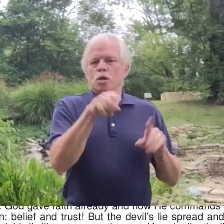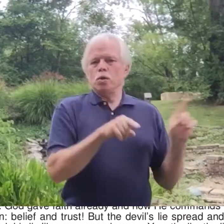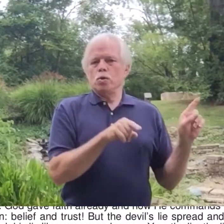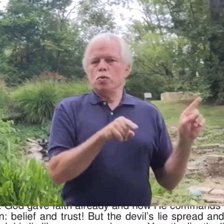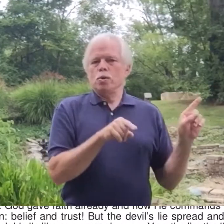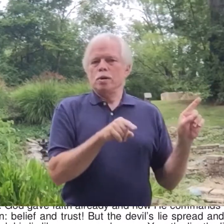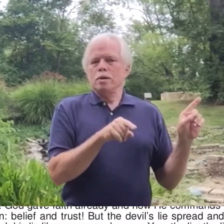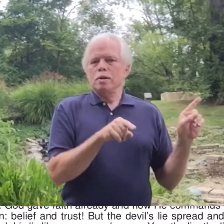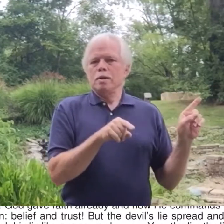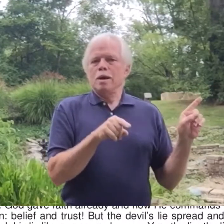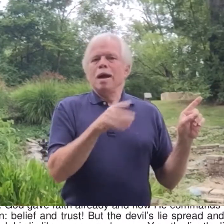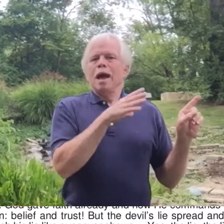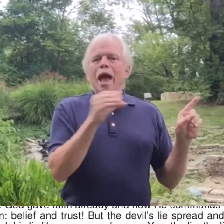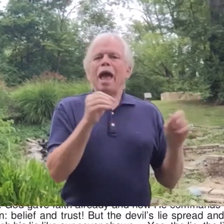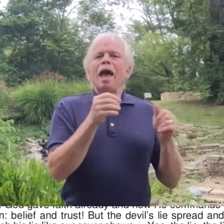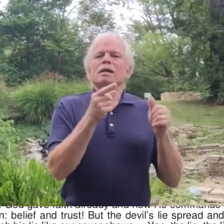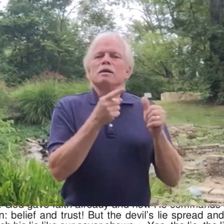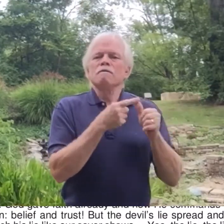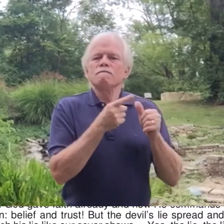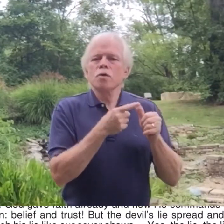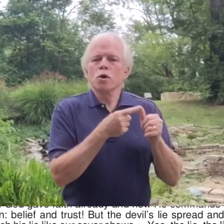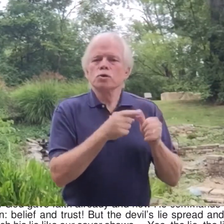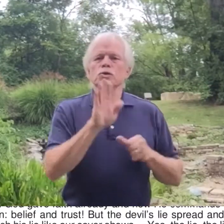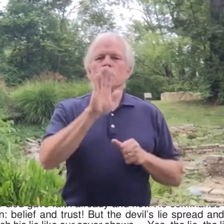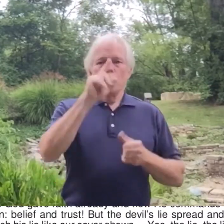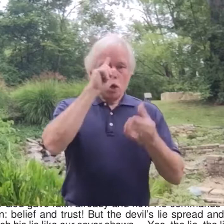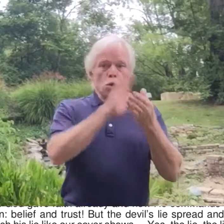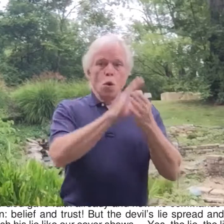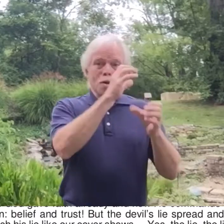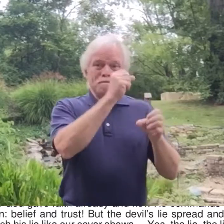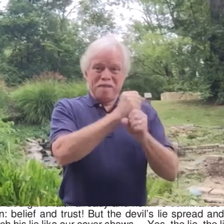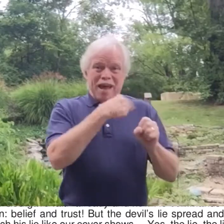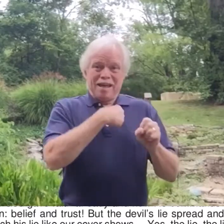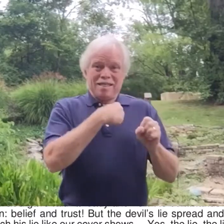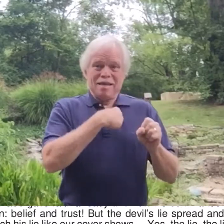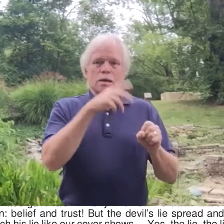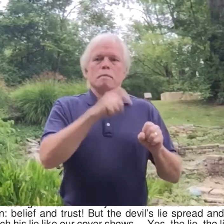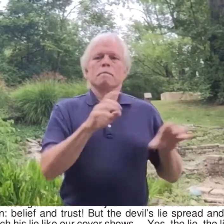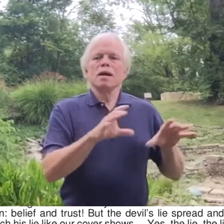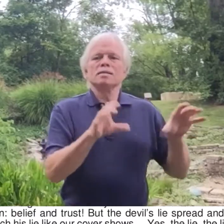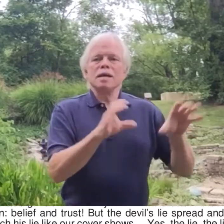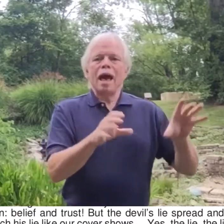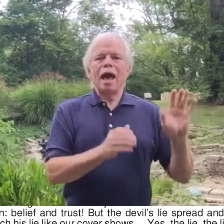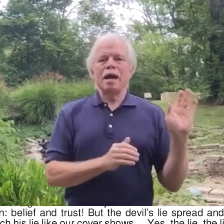you, and first, your faith must act.